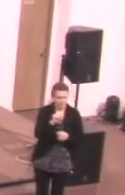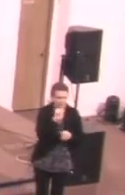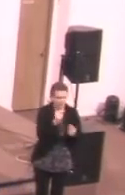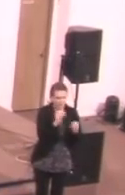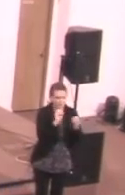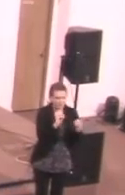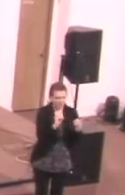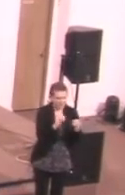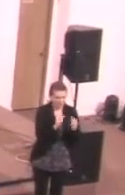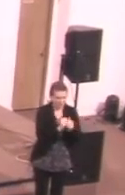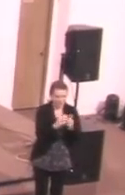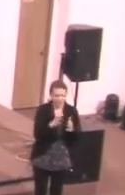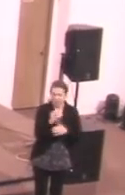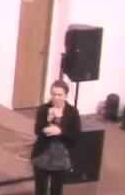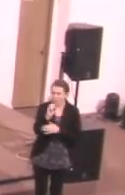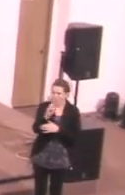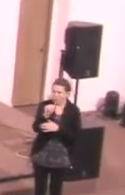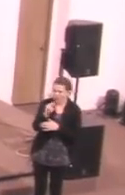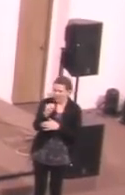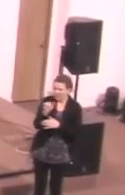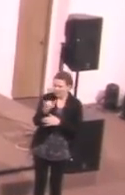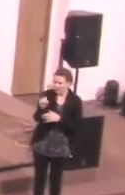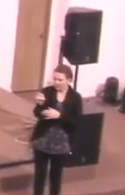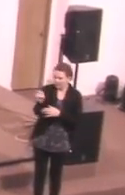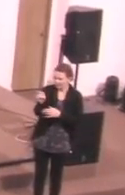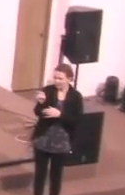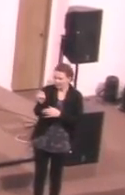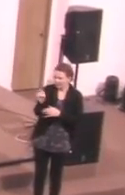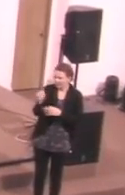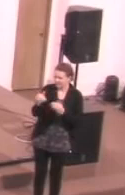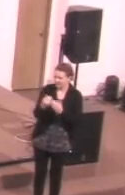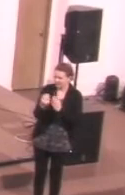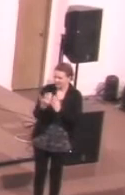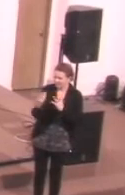without Morgan. So Morgan, can you please come up here too?